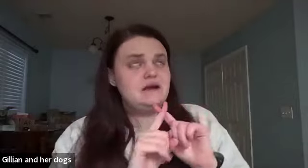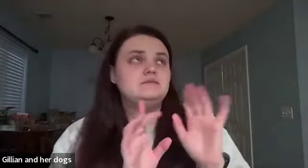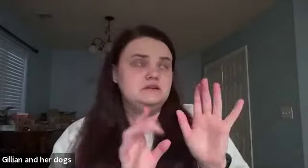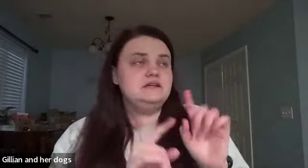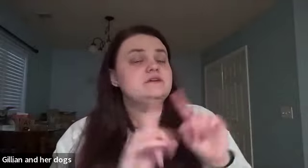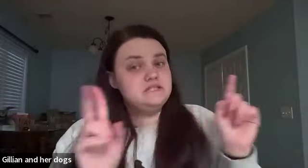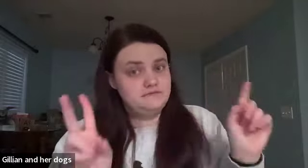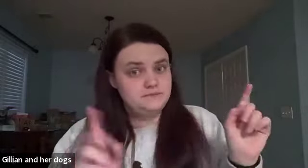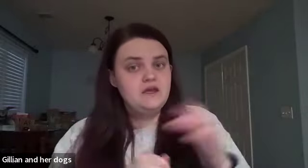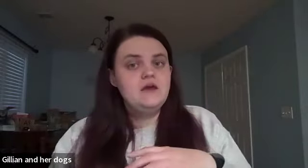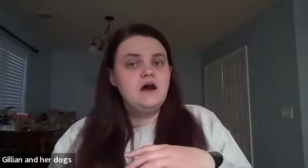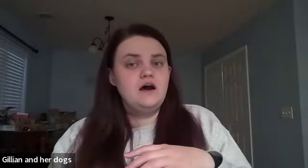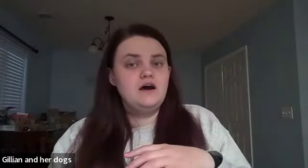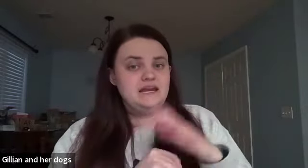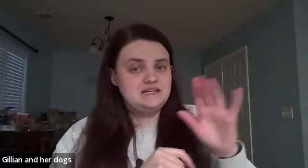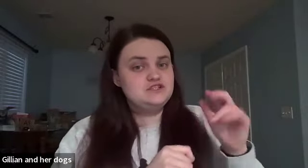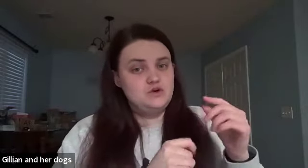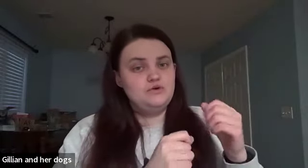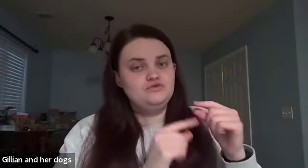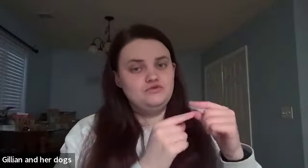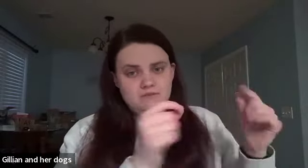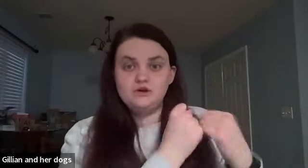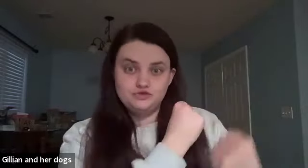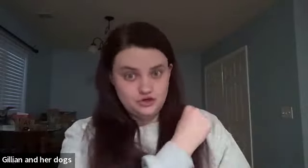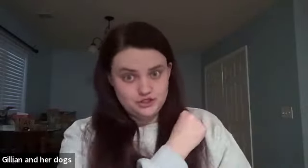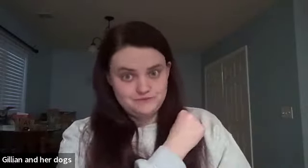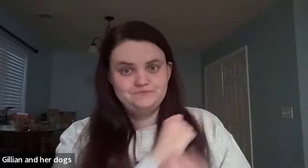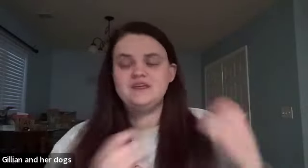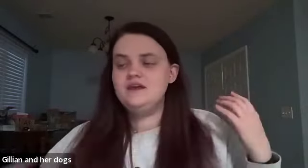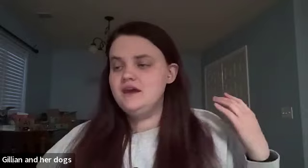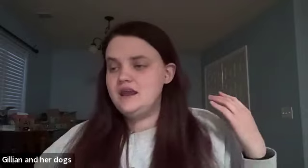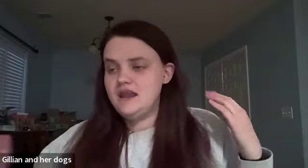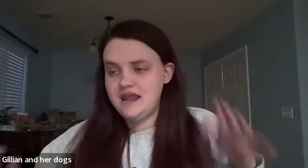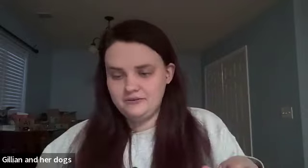not completely, it's very different. It has its own grammar and own structure. Now,